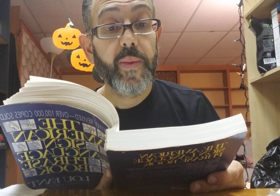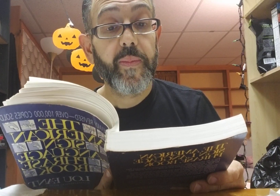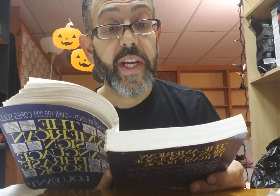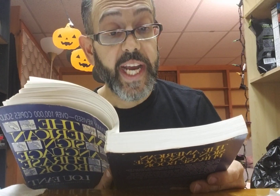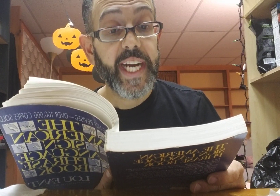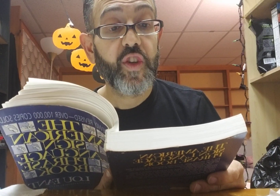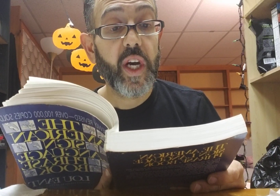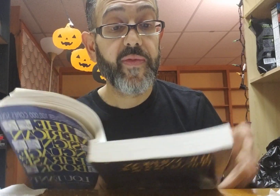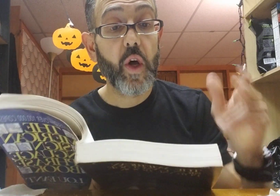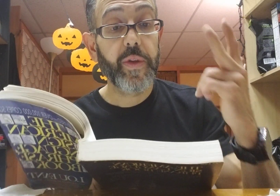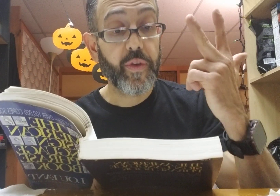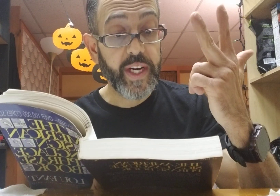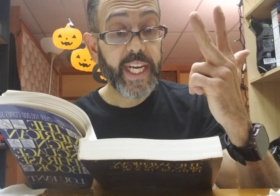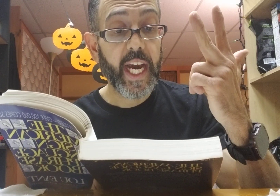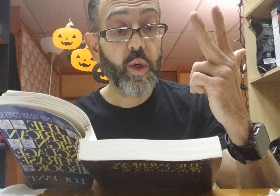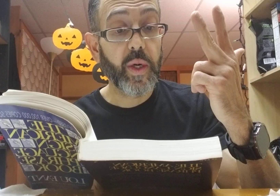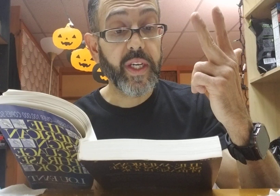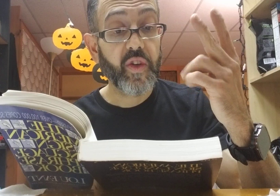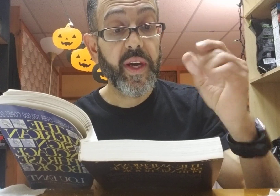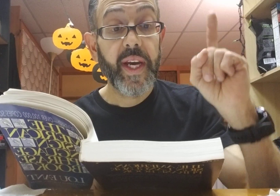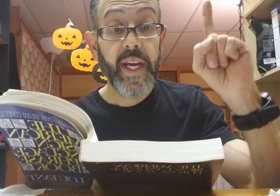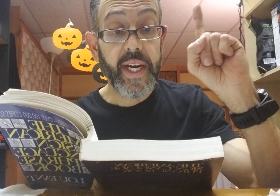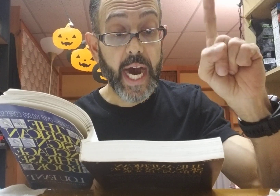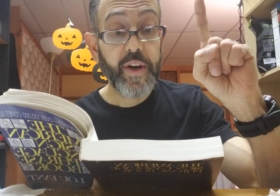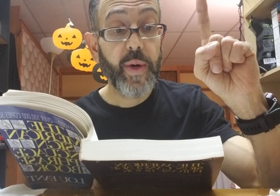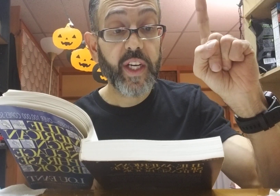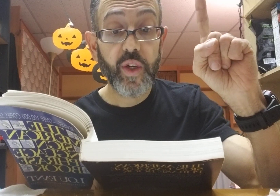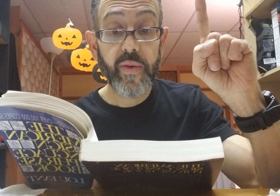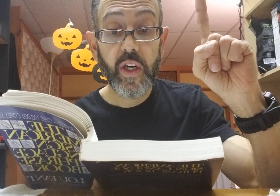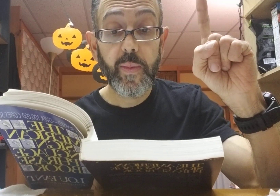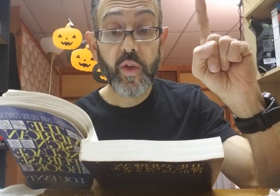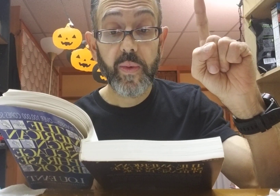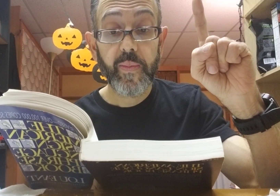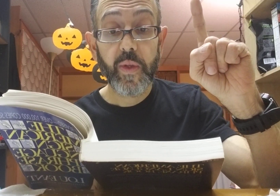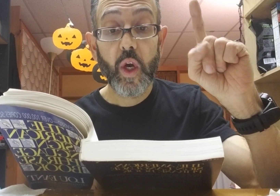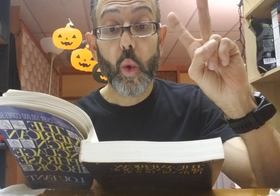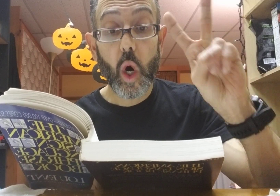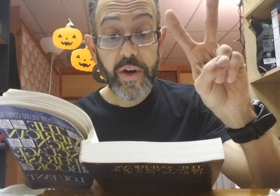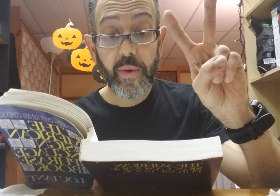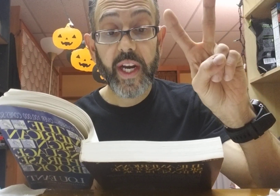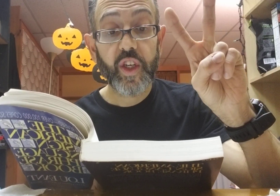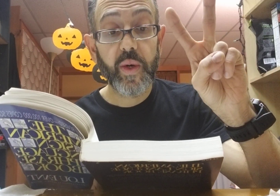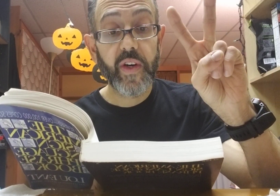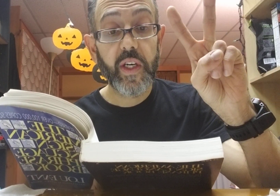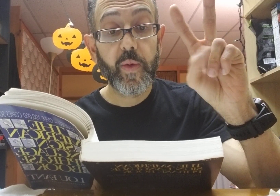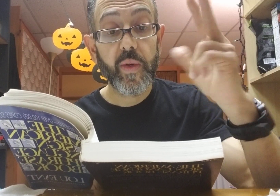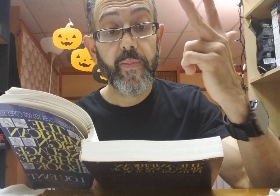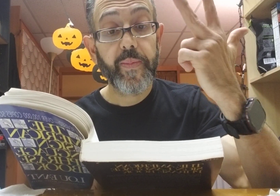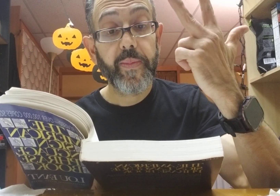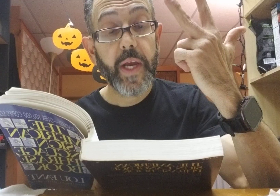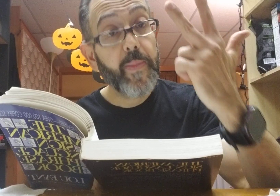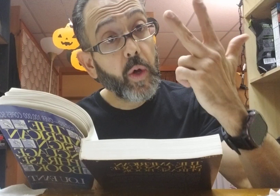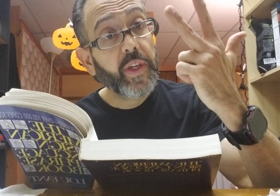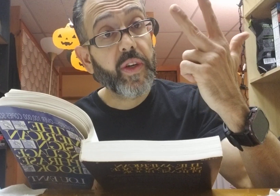in ASL fall into three categories: non-directional verbs, one-directional verbs, and